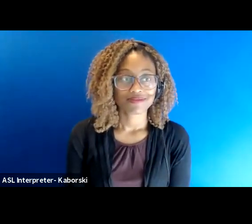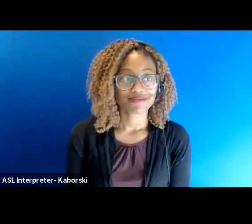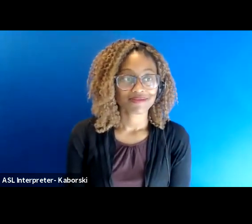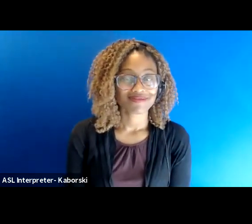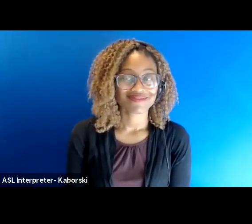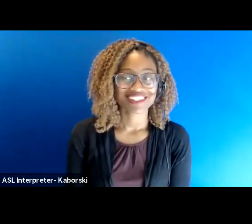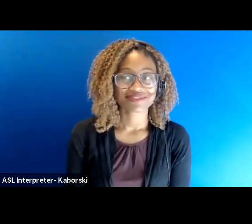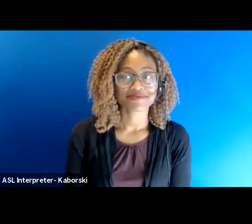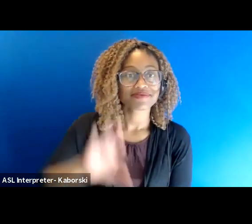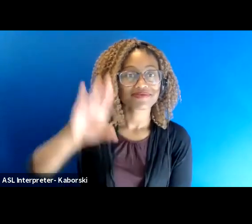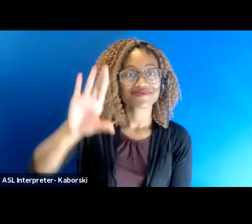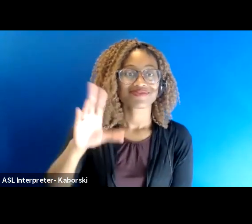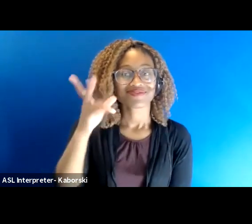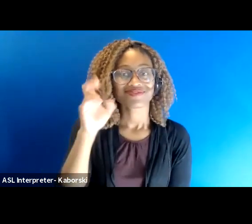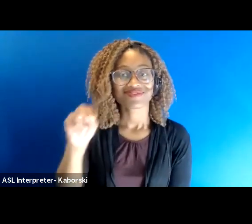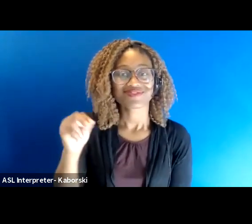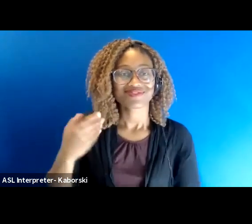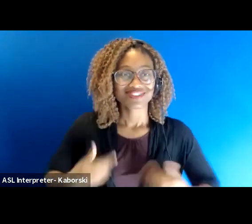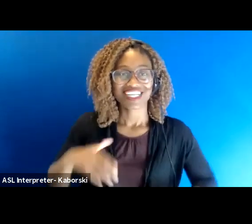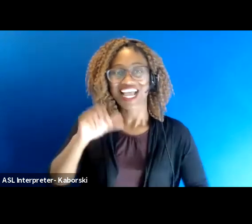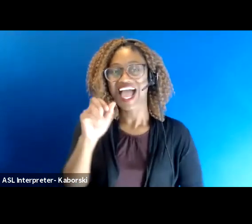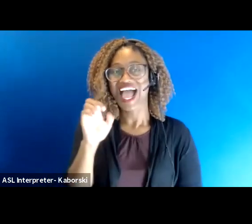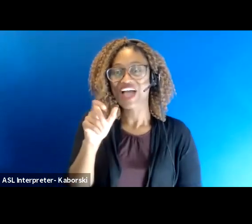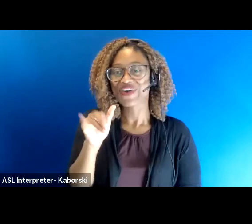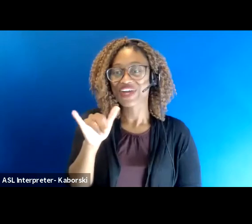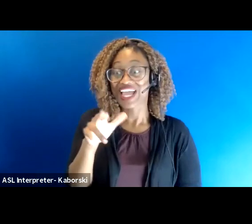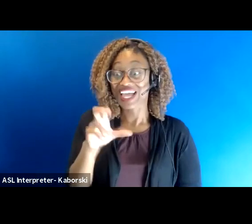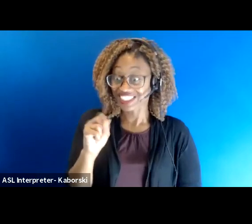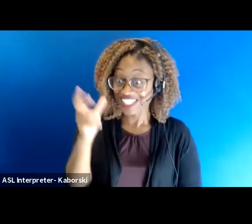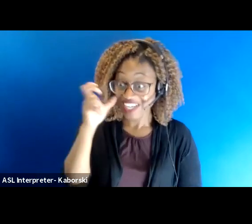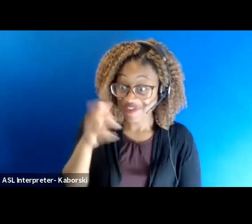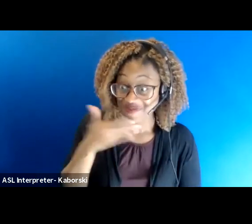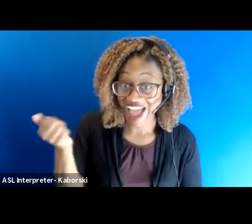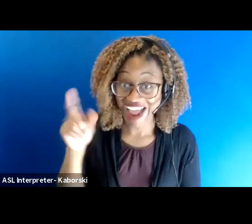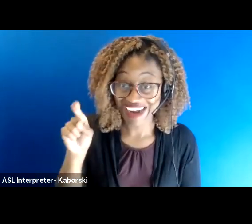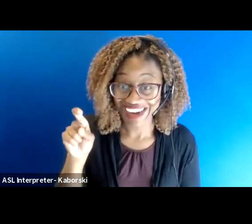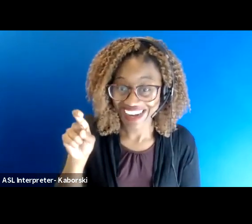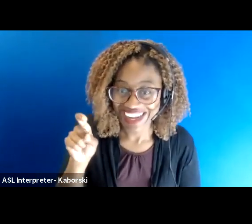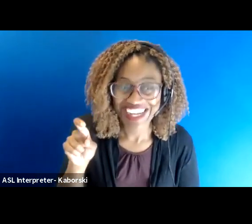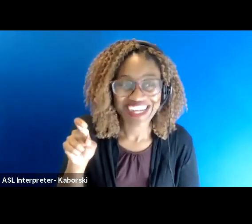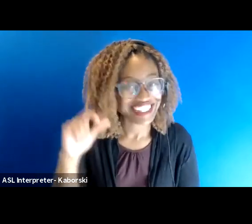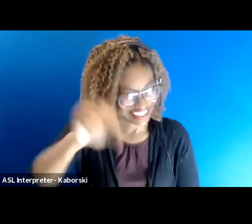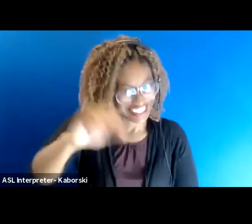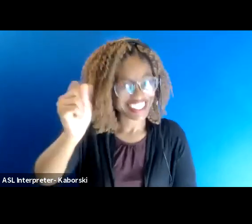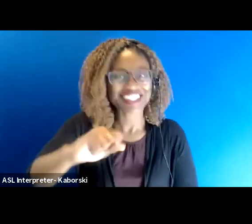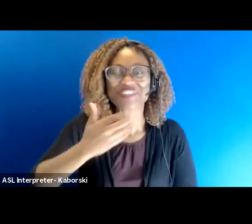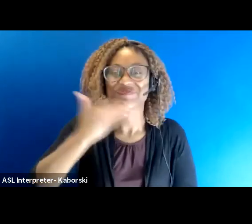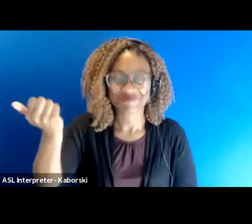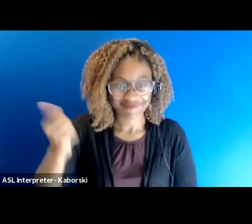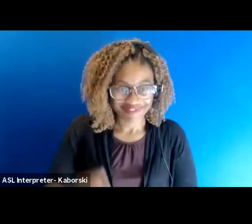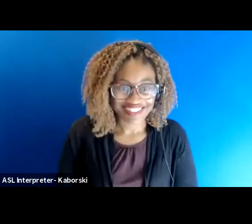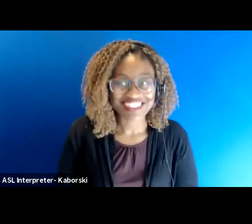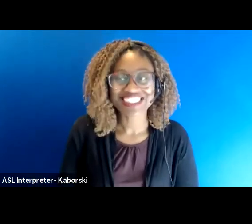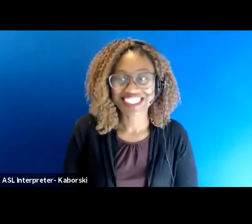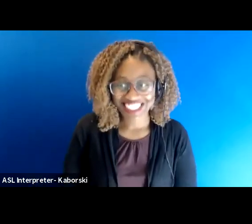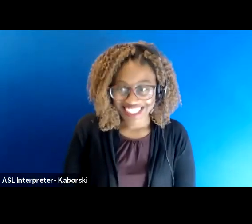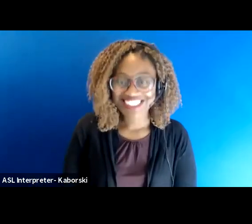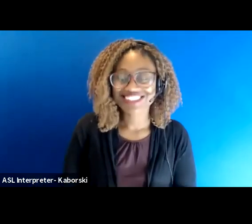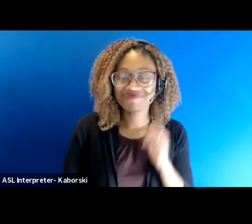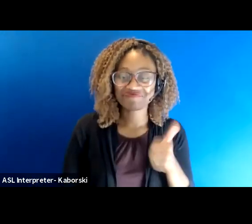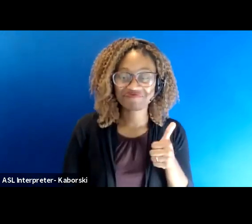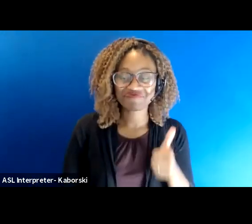Hey, Ken, this is Arius again. Can y'all hear me okay? Yes. Okay,